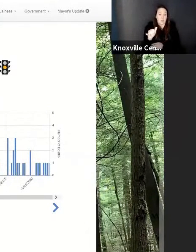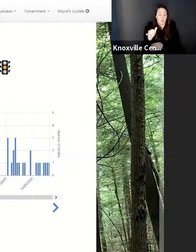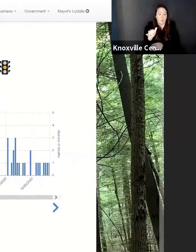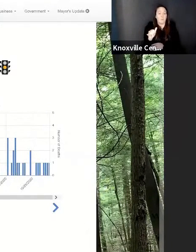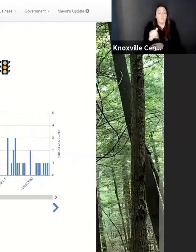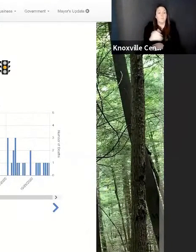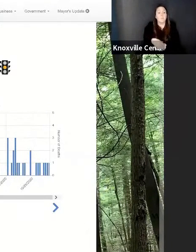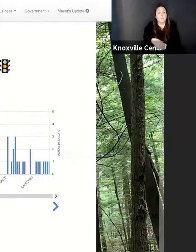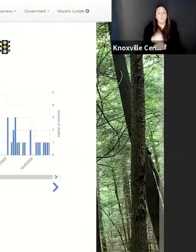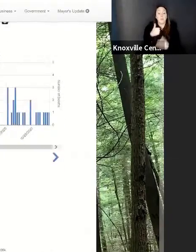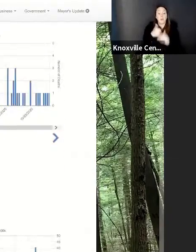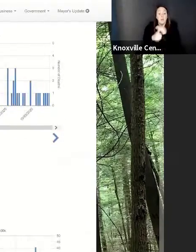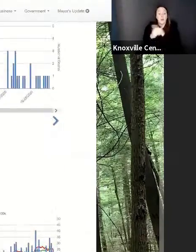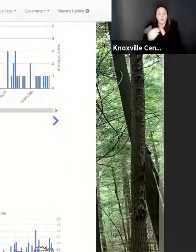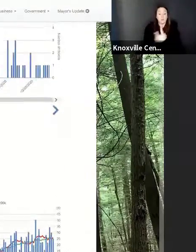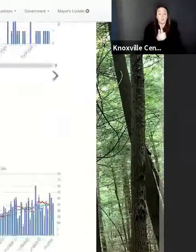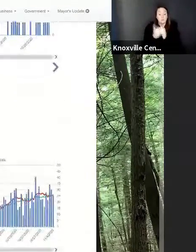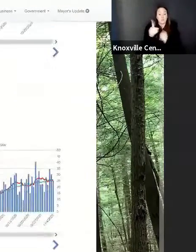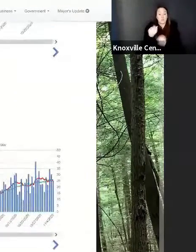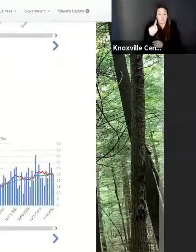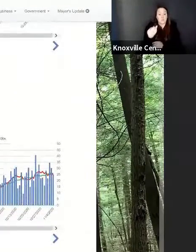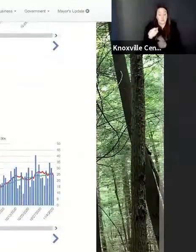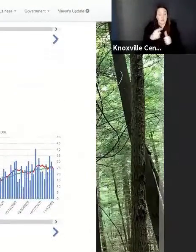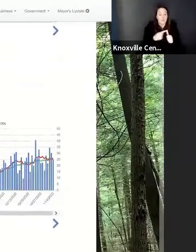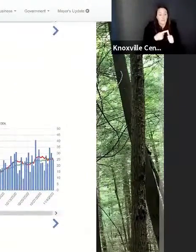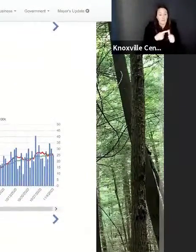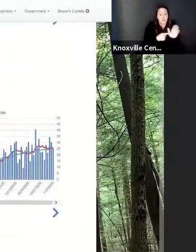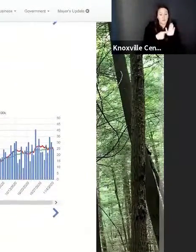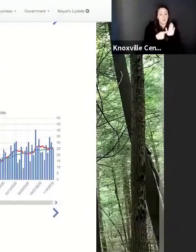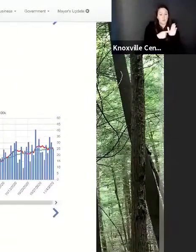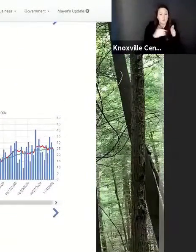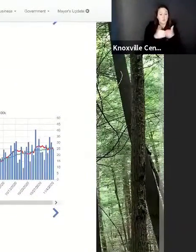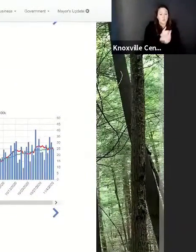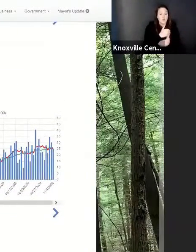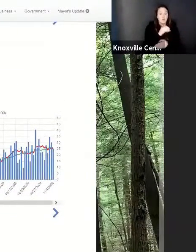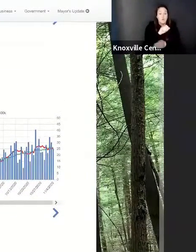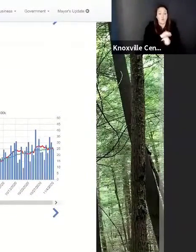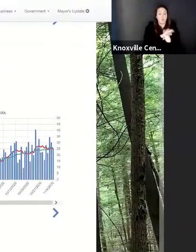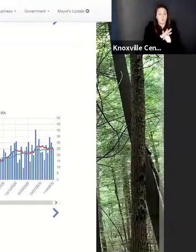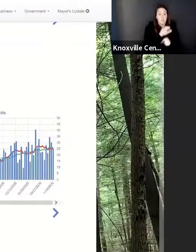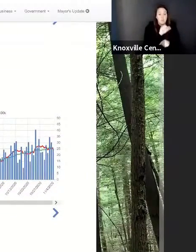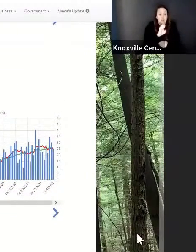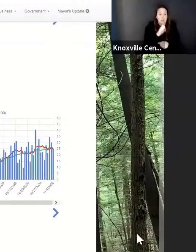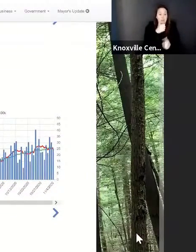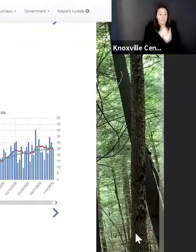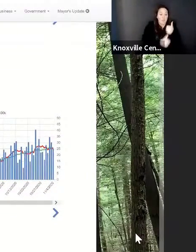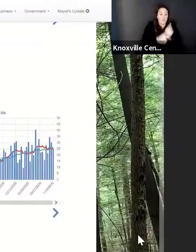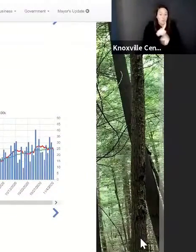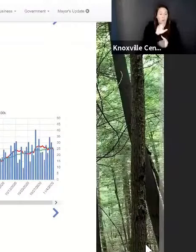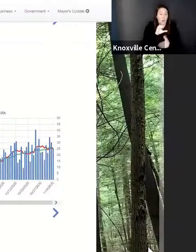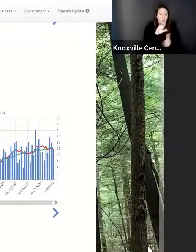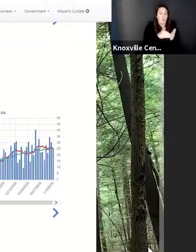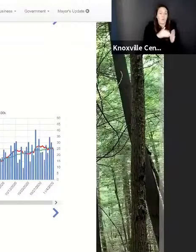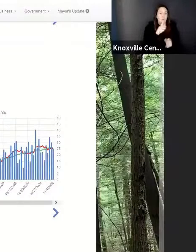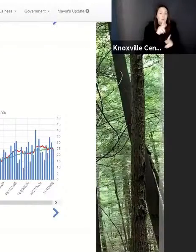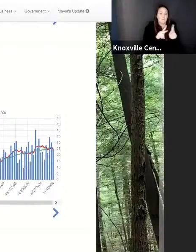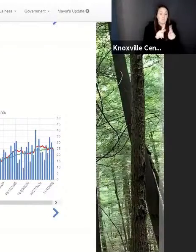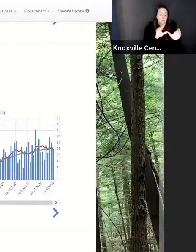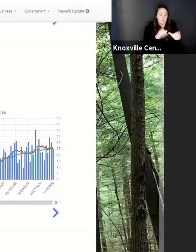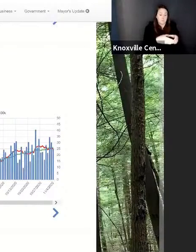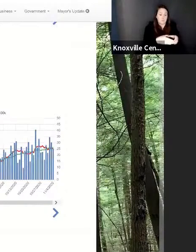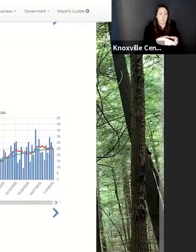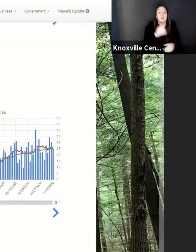the supplemental data section, the first chart shows new daily COVID cases per 100,000. As of yesterday,